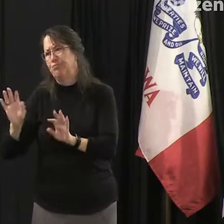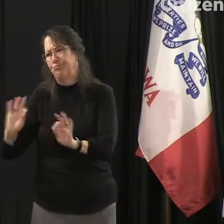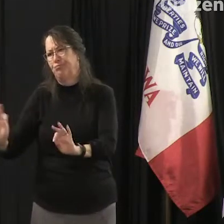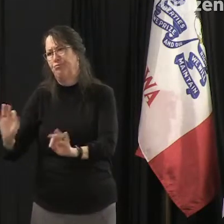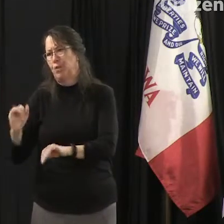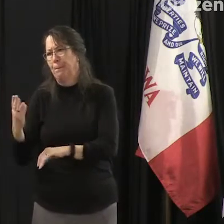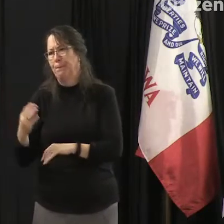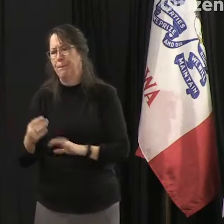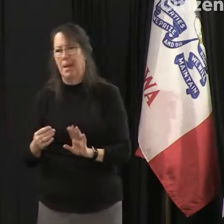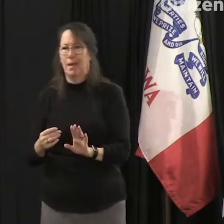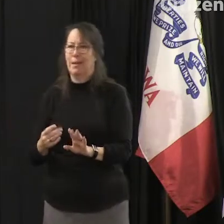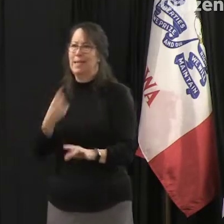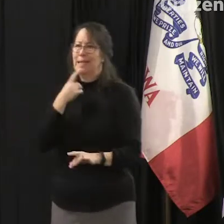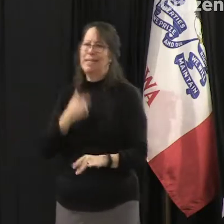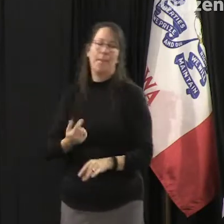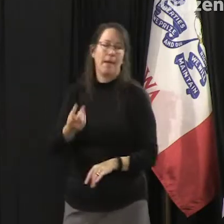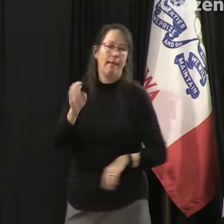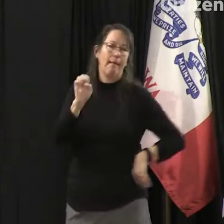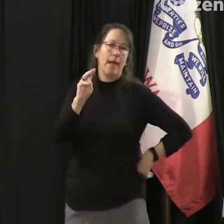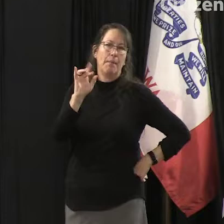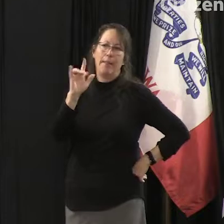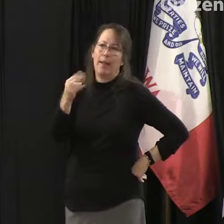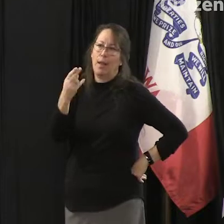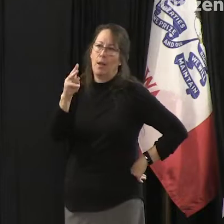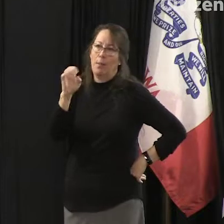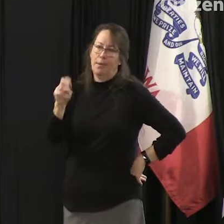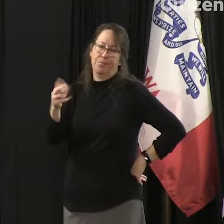jobs. Yeah, tell me about Emily Hillman, huh?